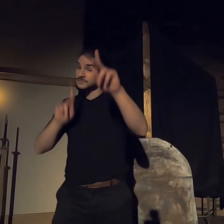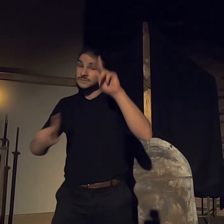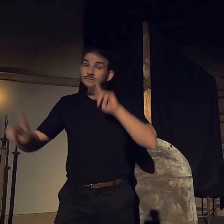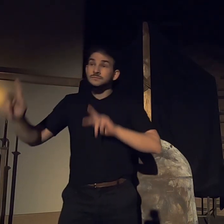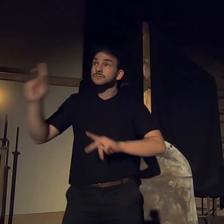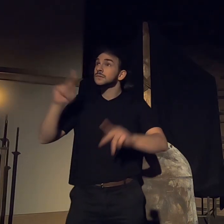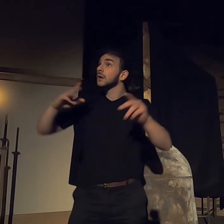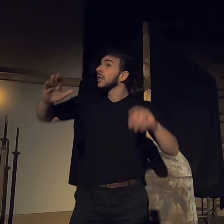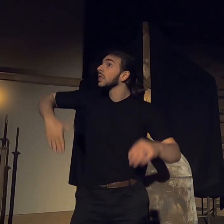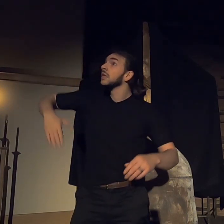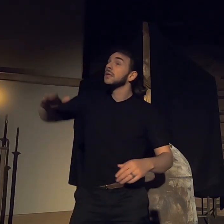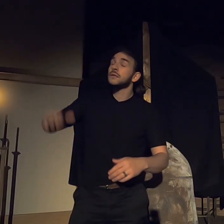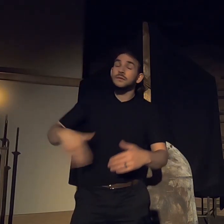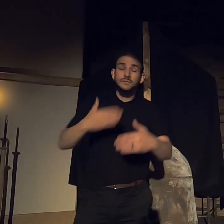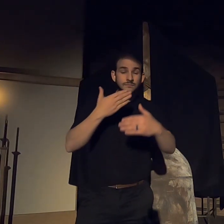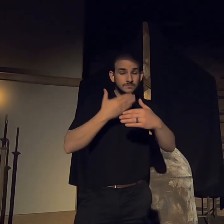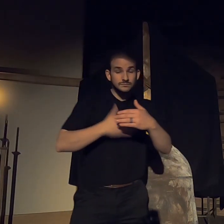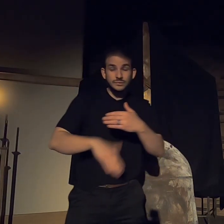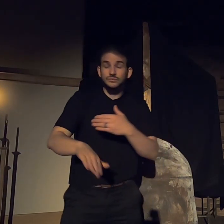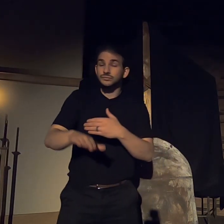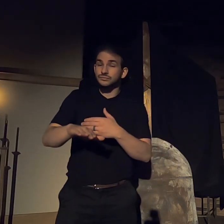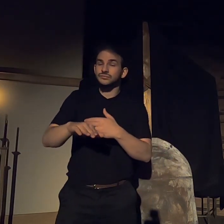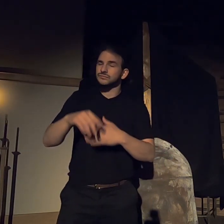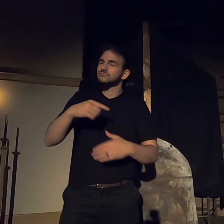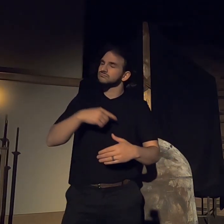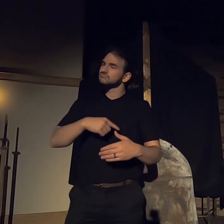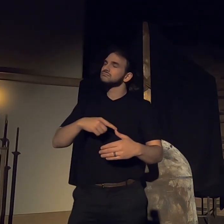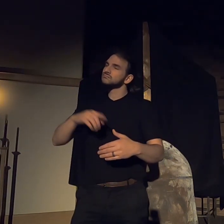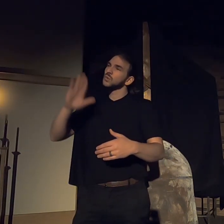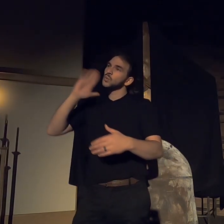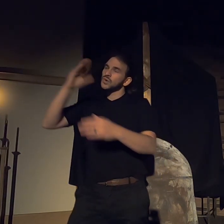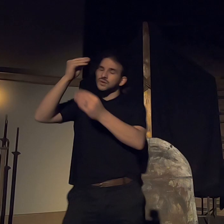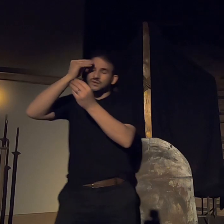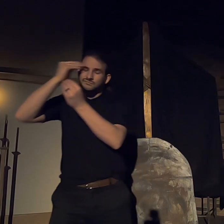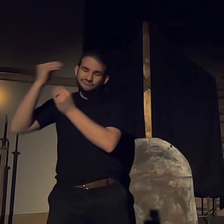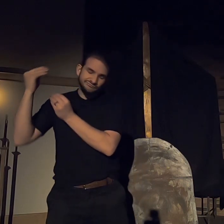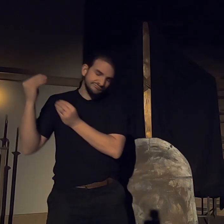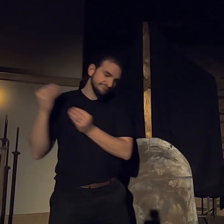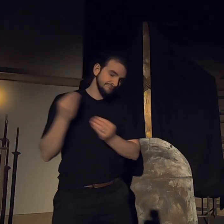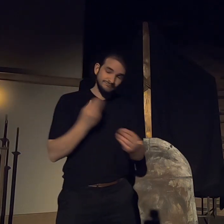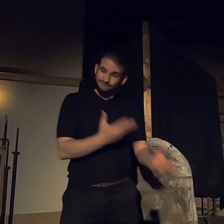People not yet born will be told,